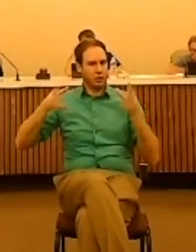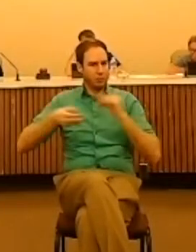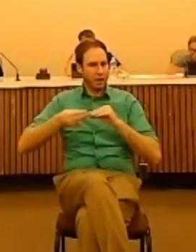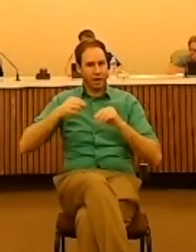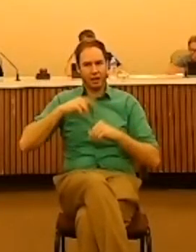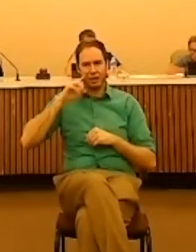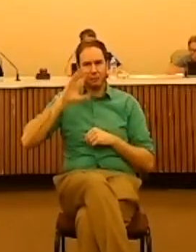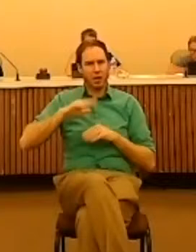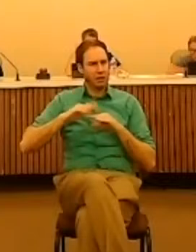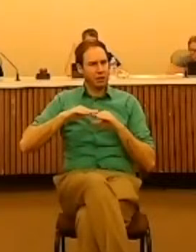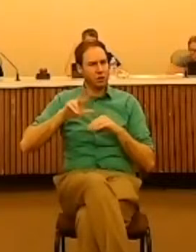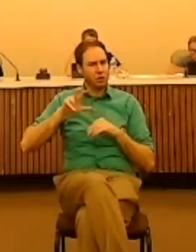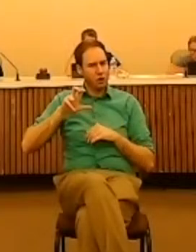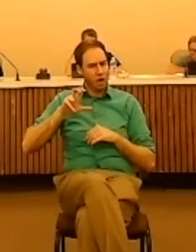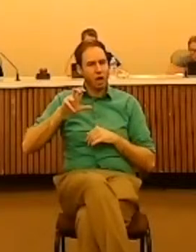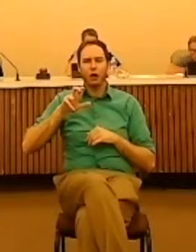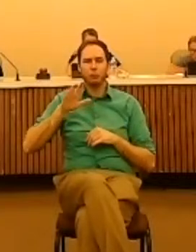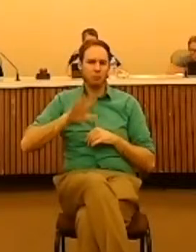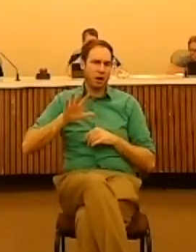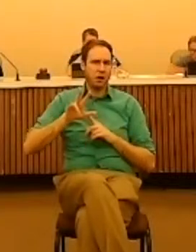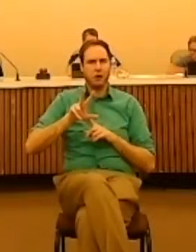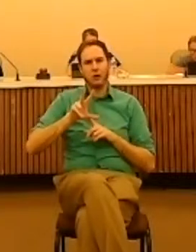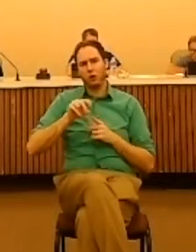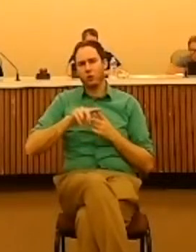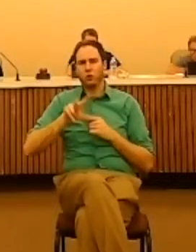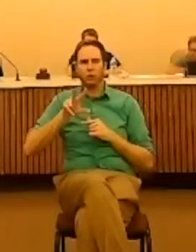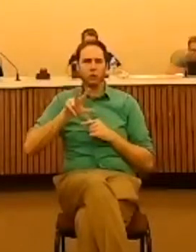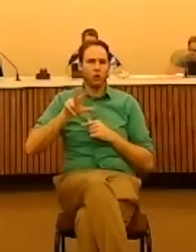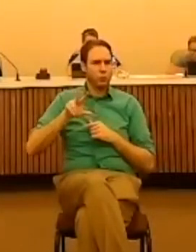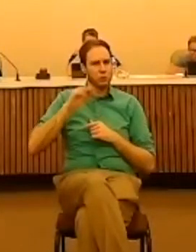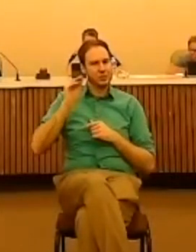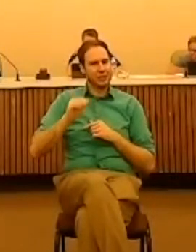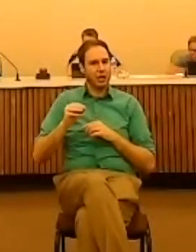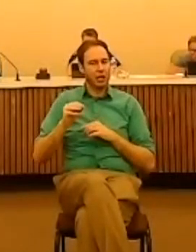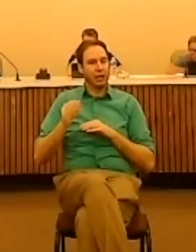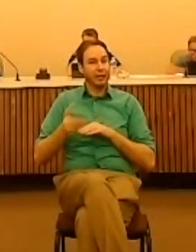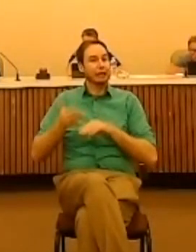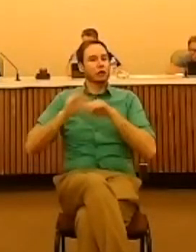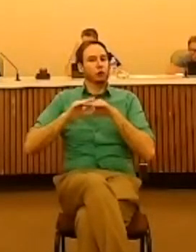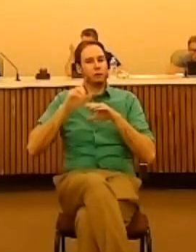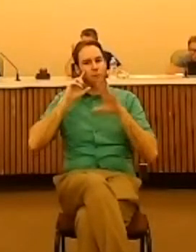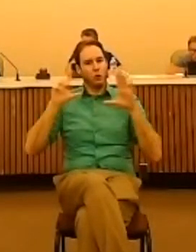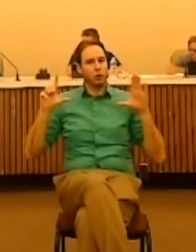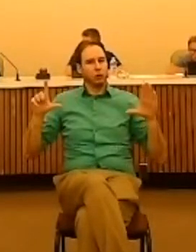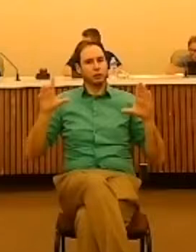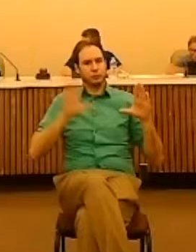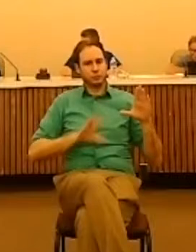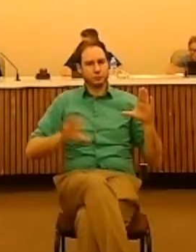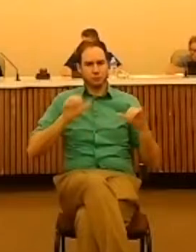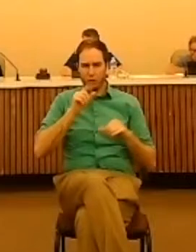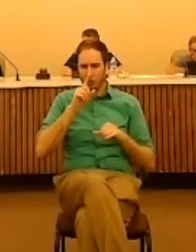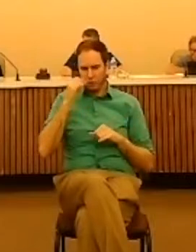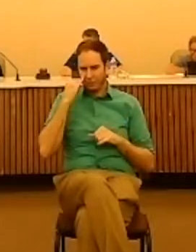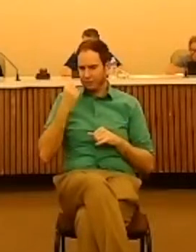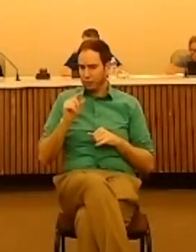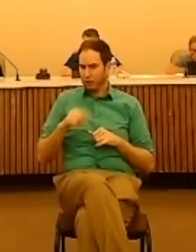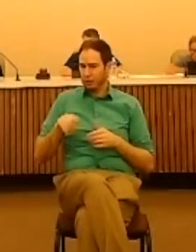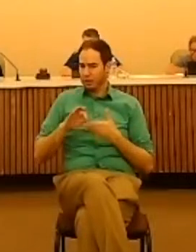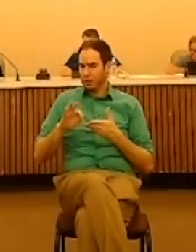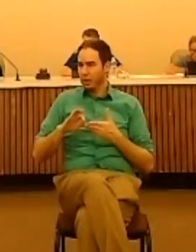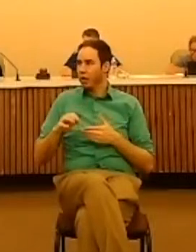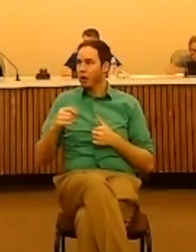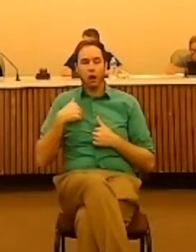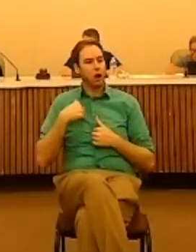just over 300, so it's about 30 to 33%. I don't know if someone's done more accurate counts, but